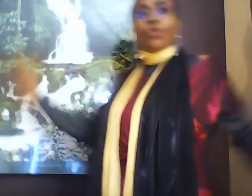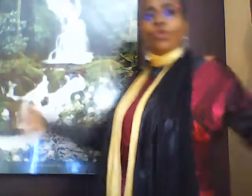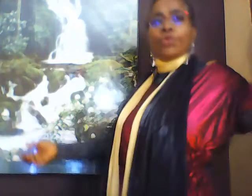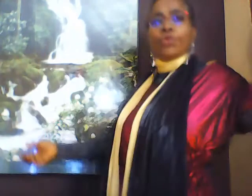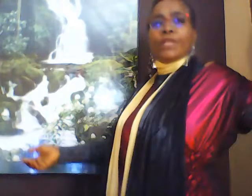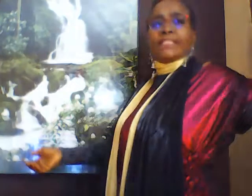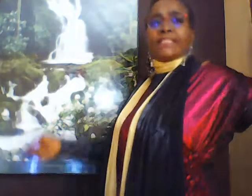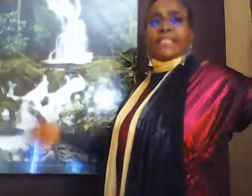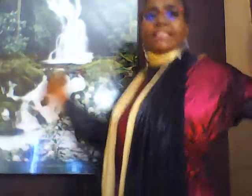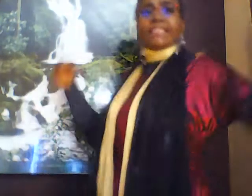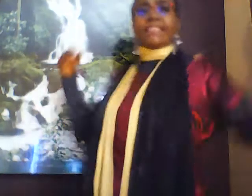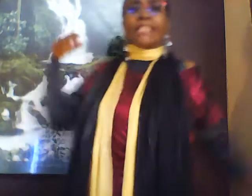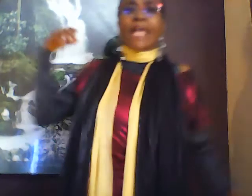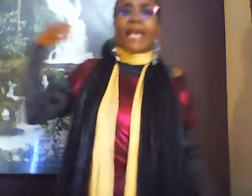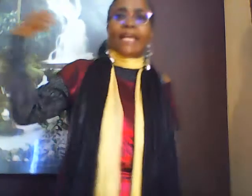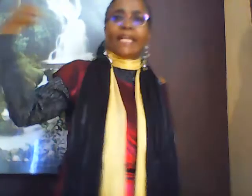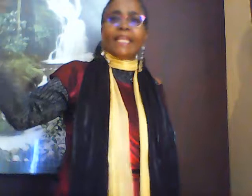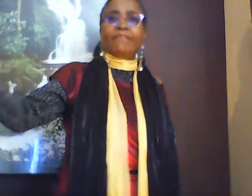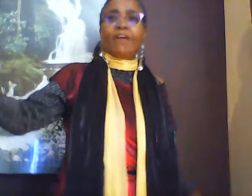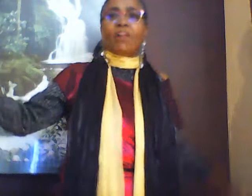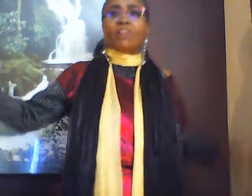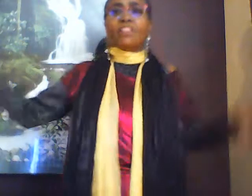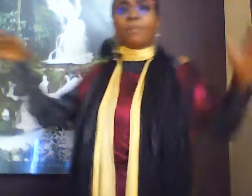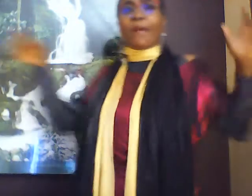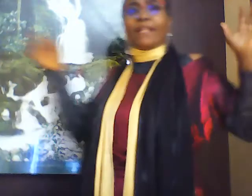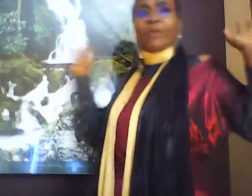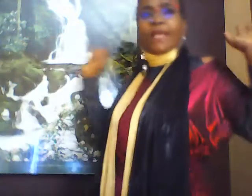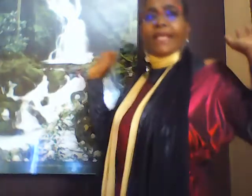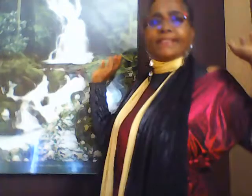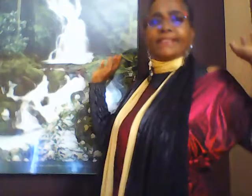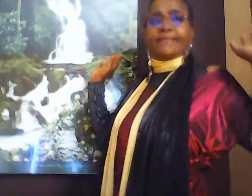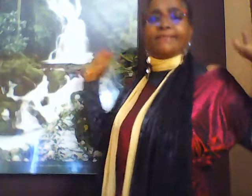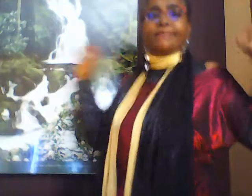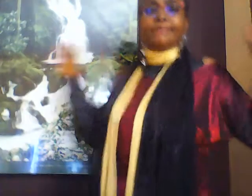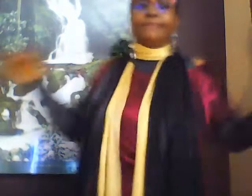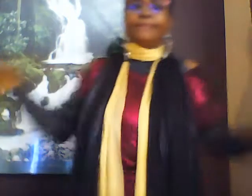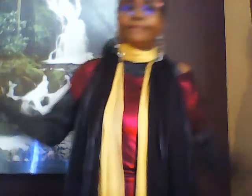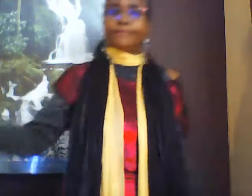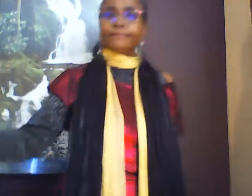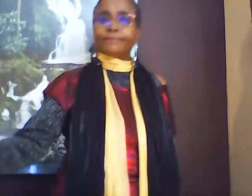Too necessary. Necessary evolves pathways.